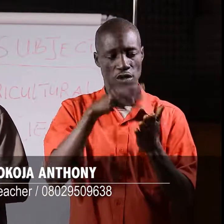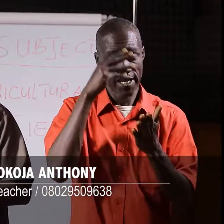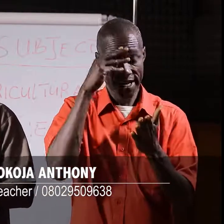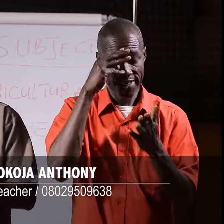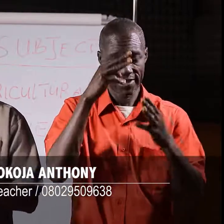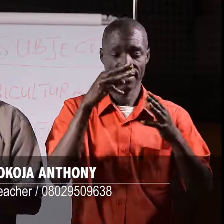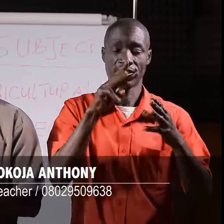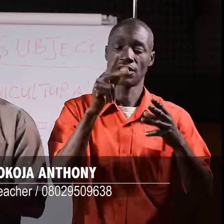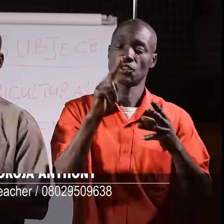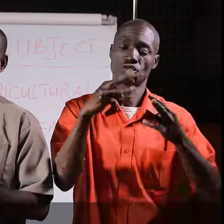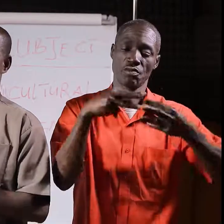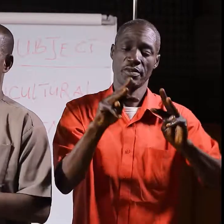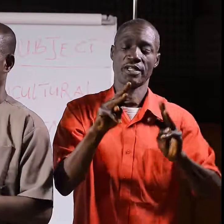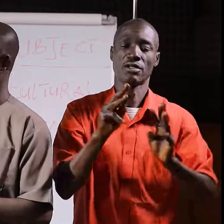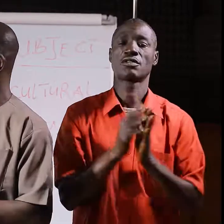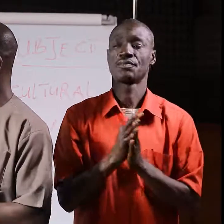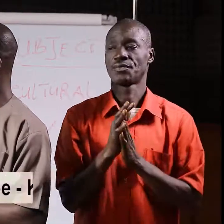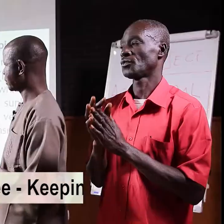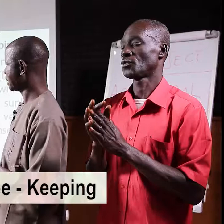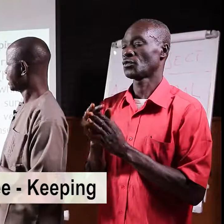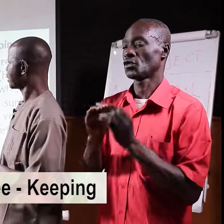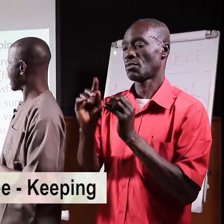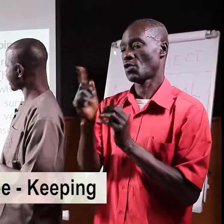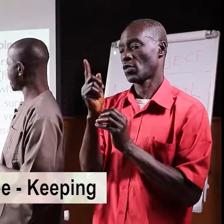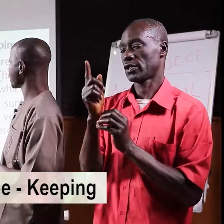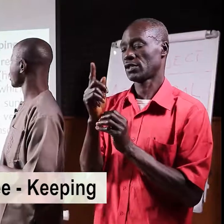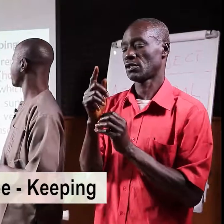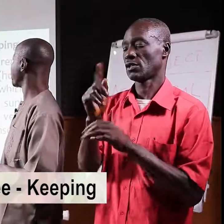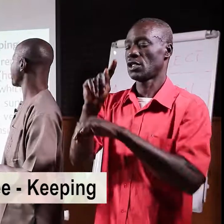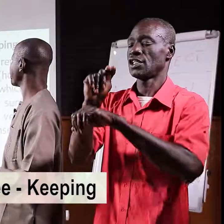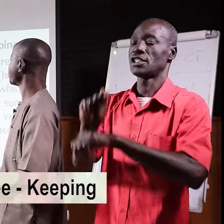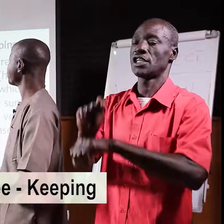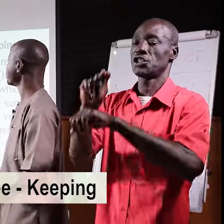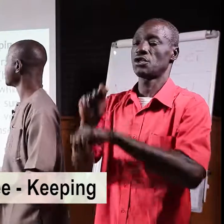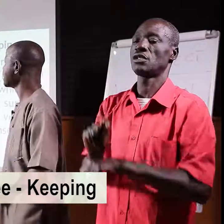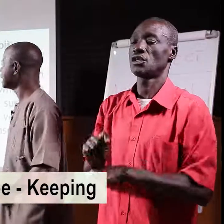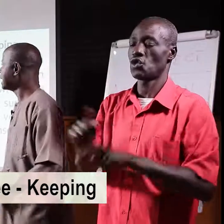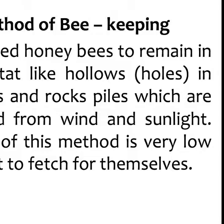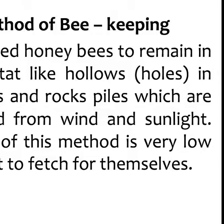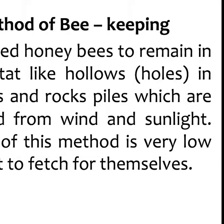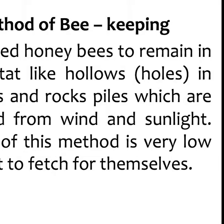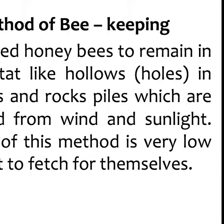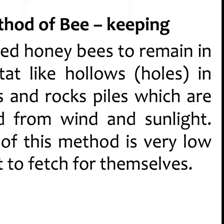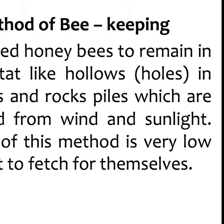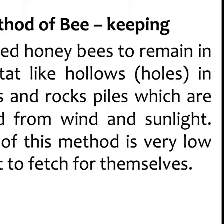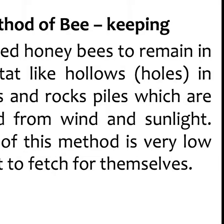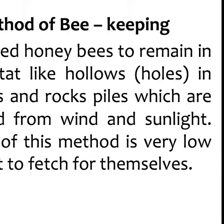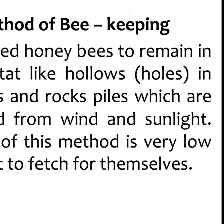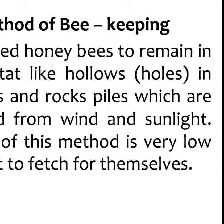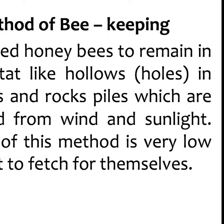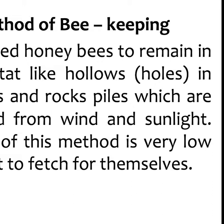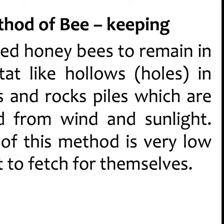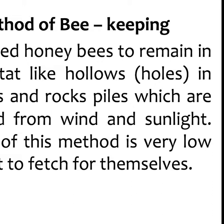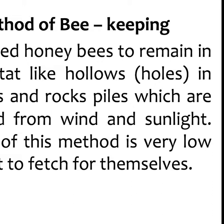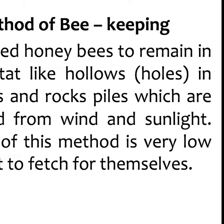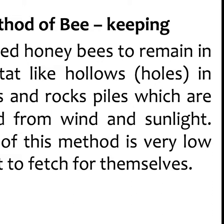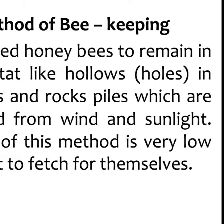methods one after the order. Traditional methods of bee keeping. This method allowed